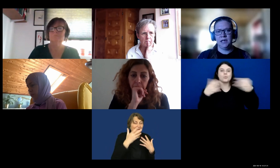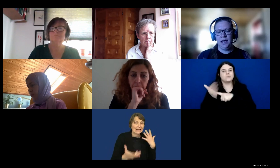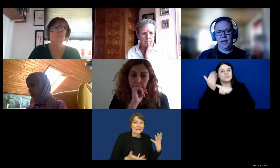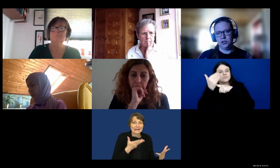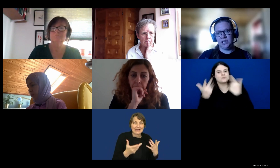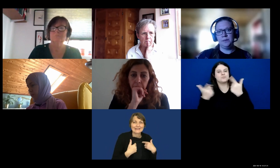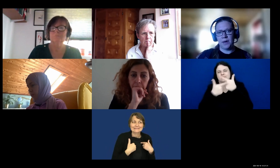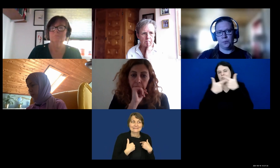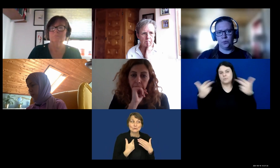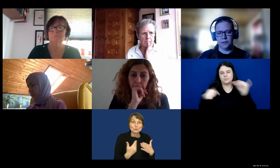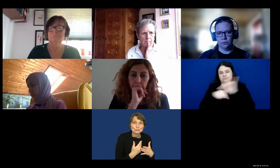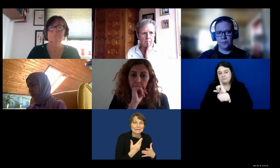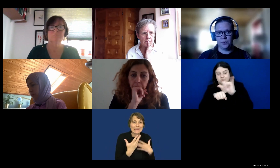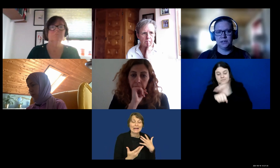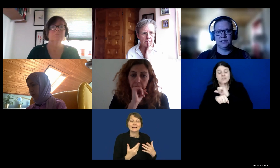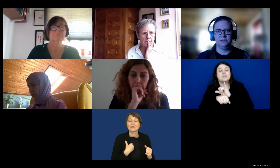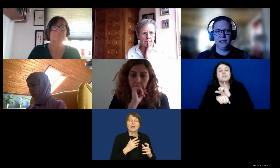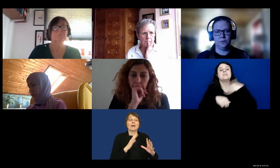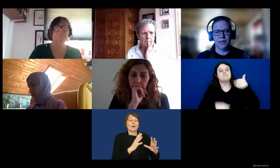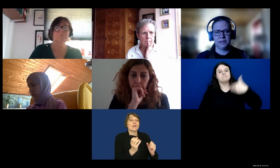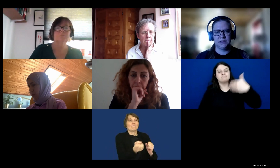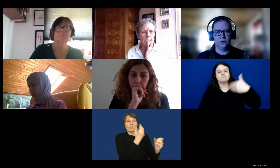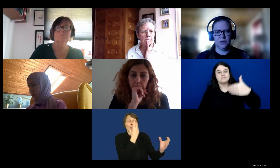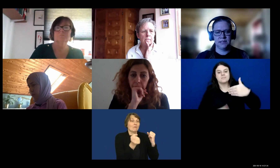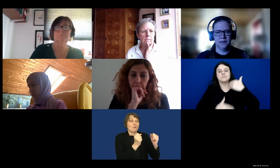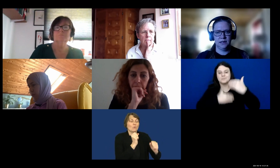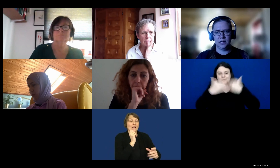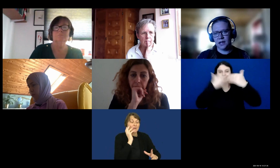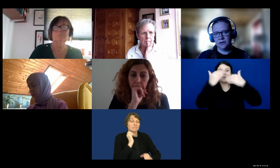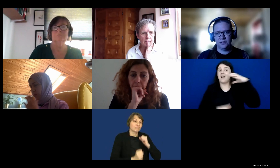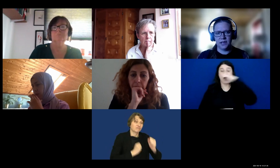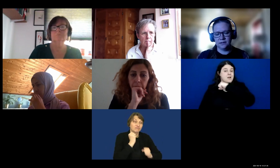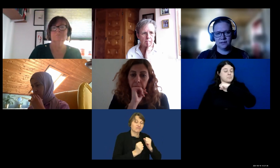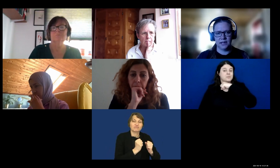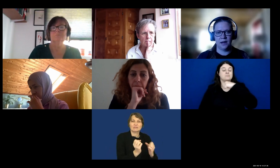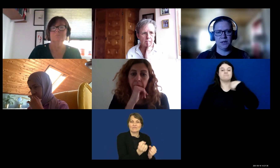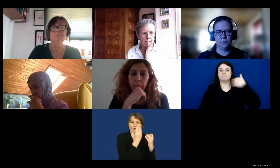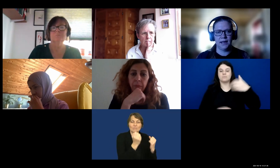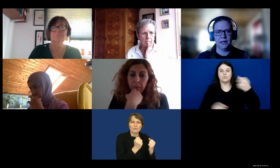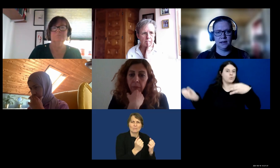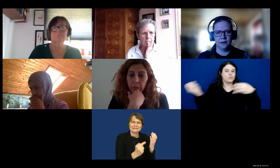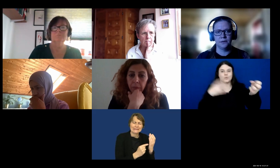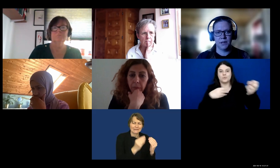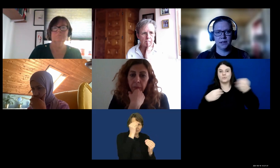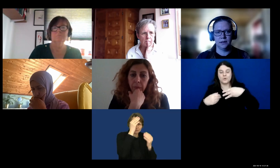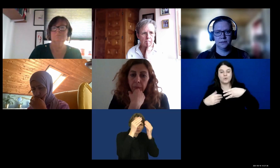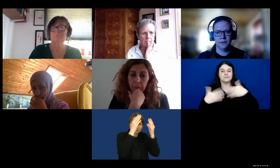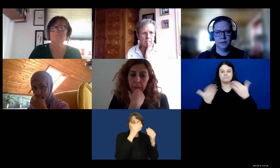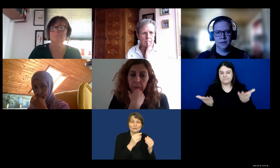aids, and to keep up with the rapid development. So it's a lot of things that come in play here